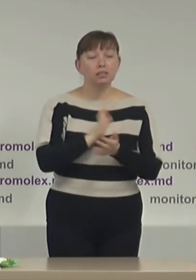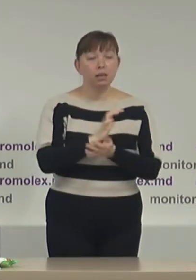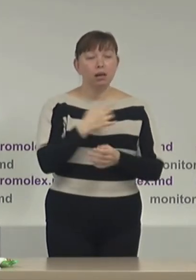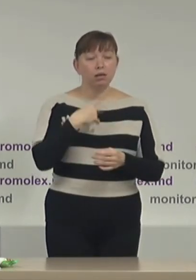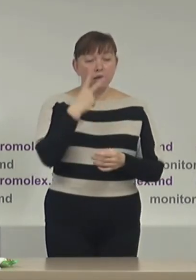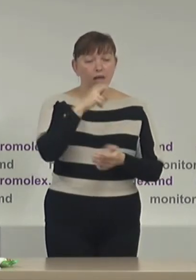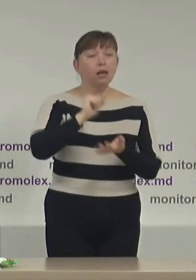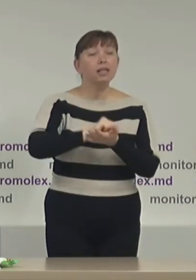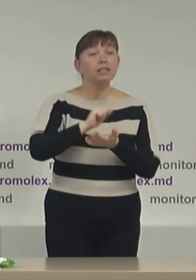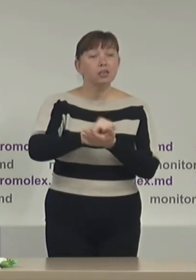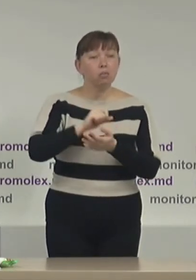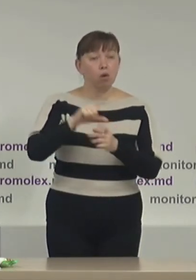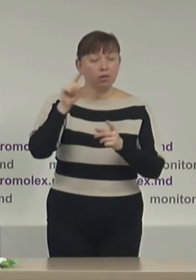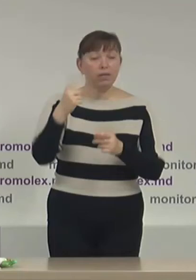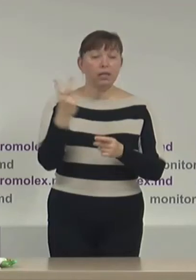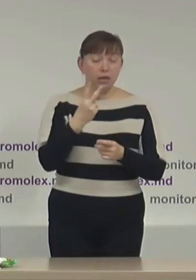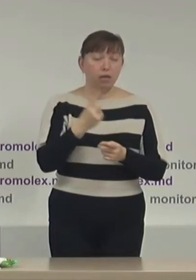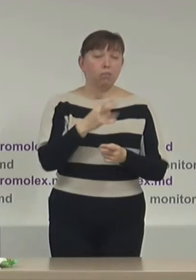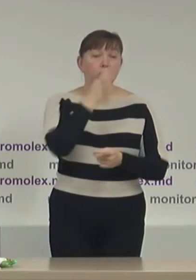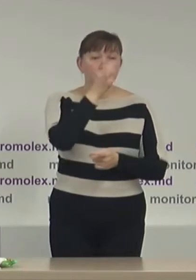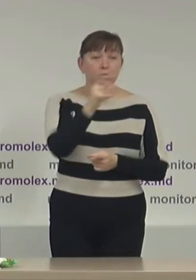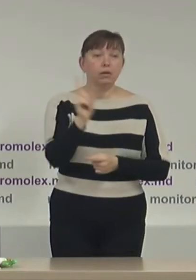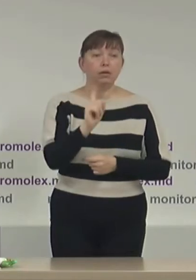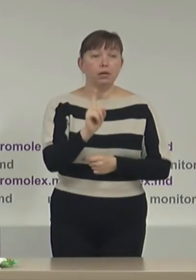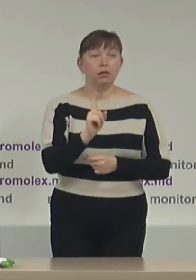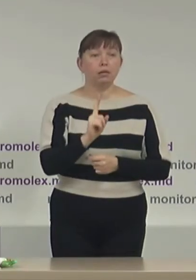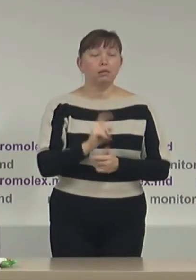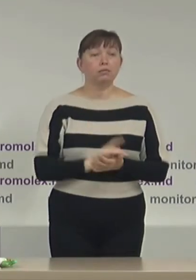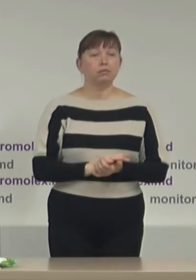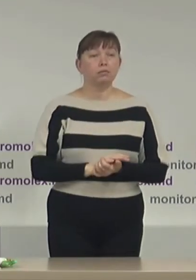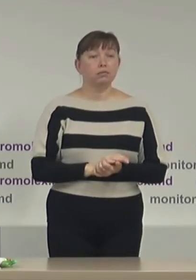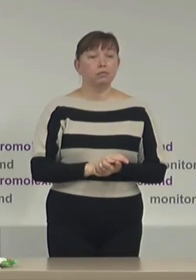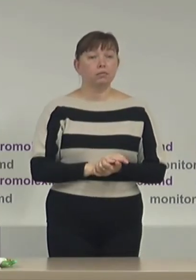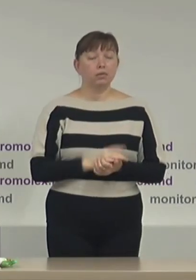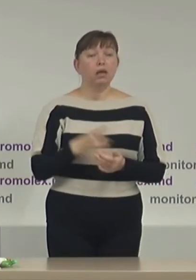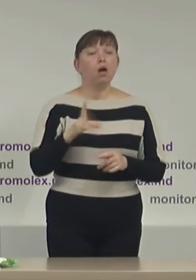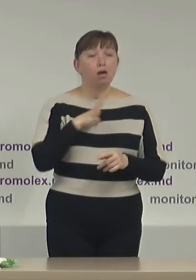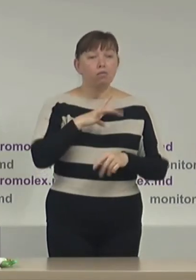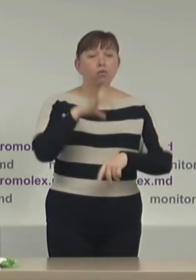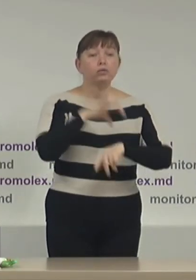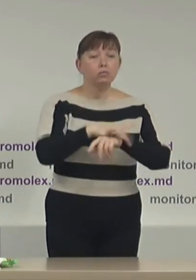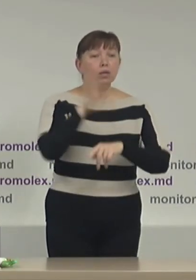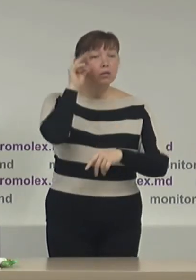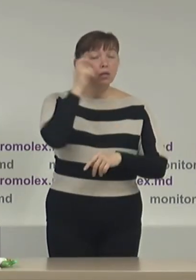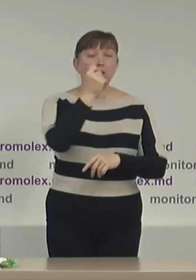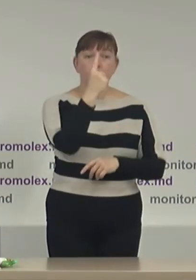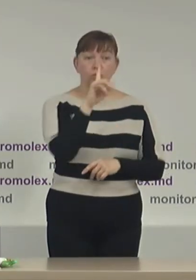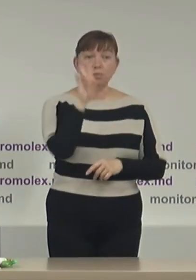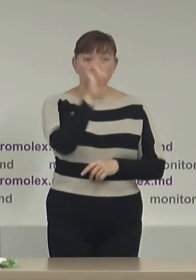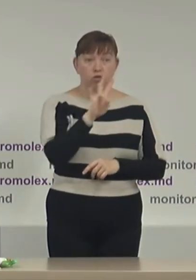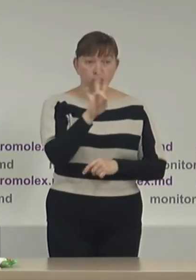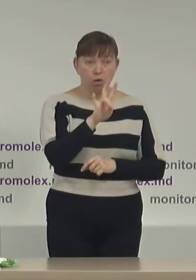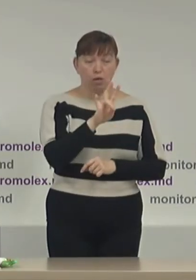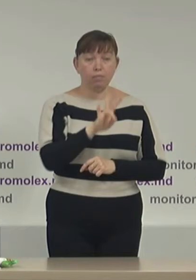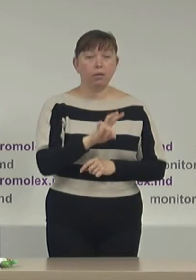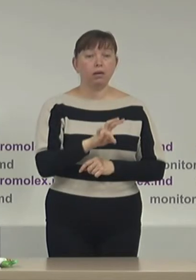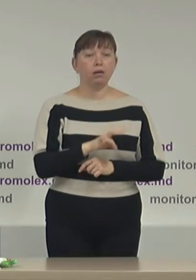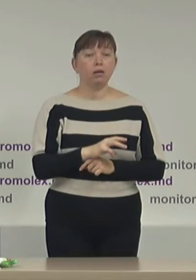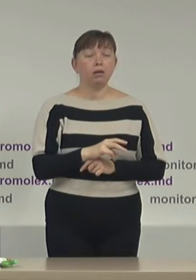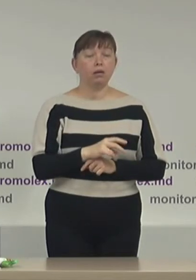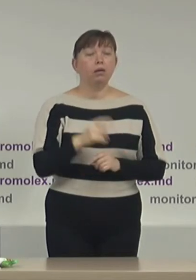As for the newspaper found in the printing house, we have to draw the attention to the fact that it was found